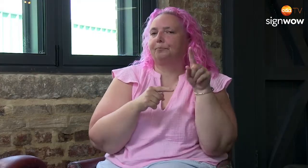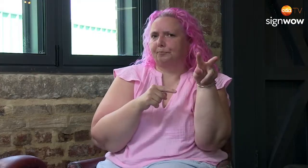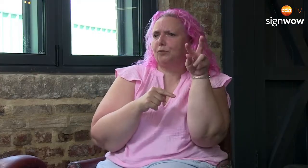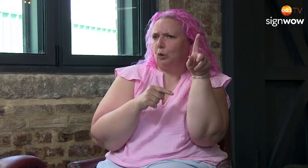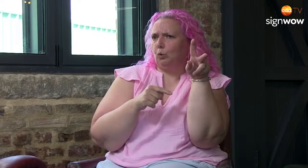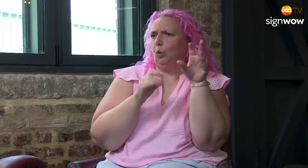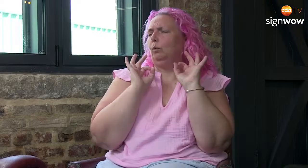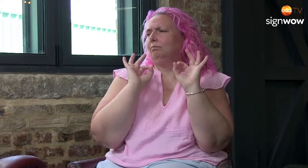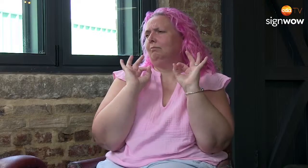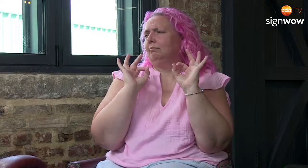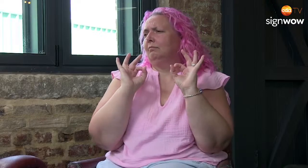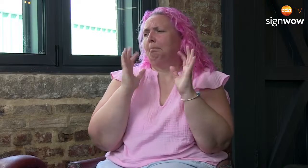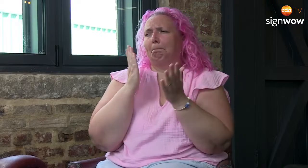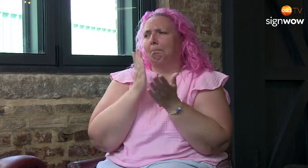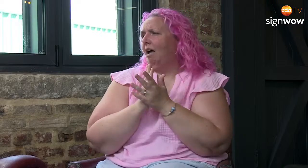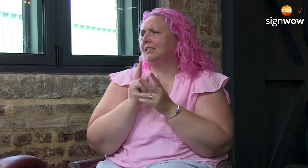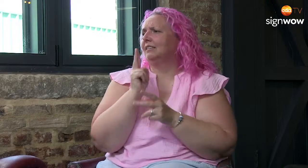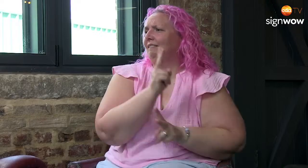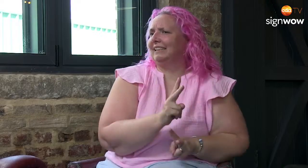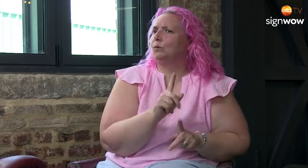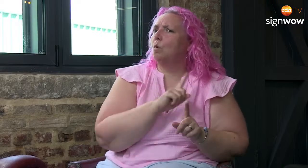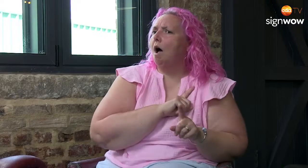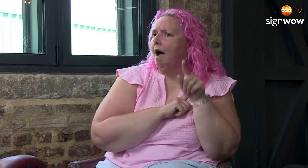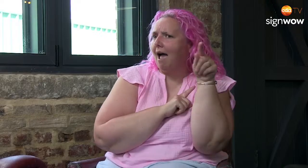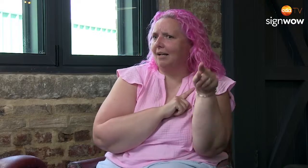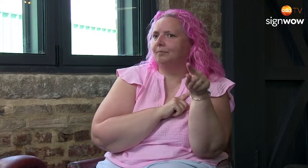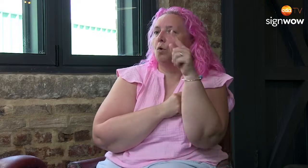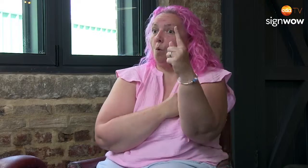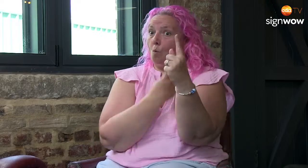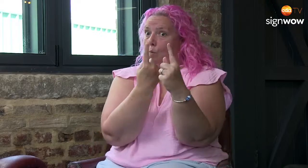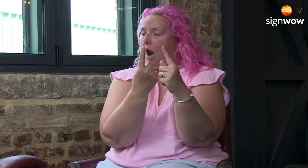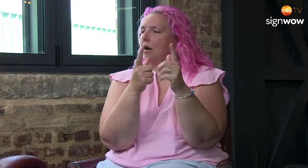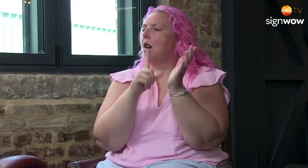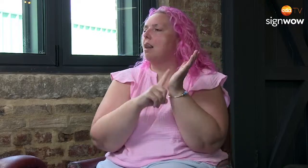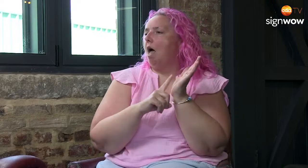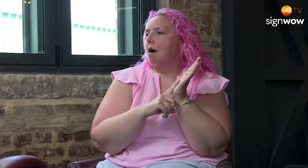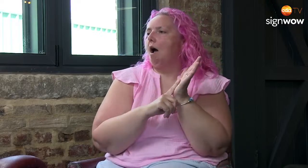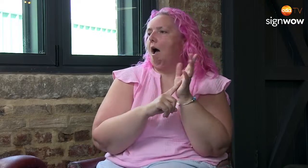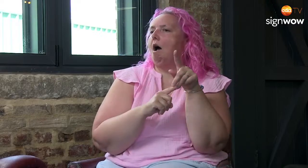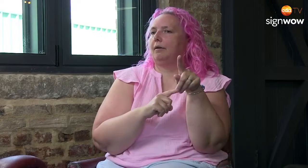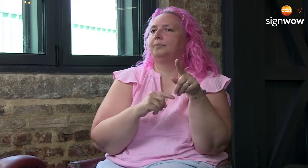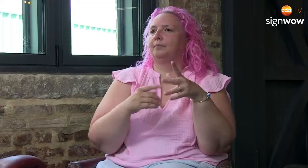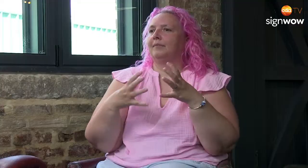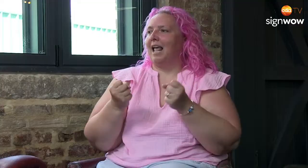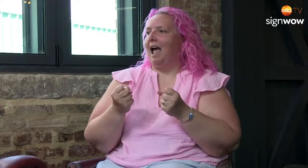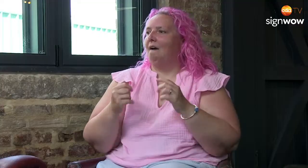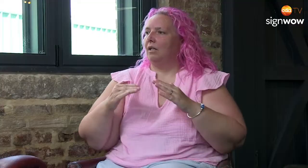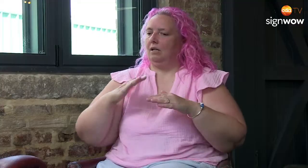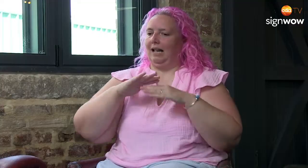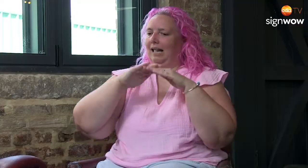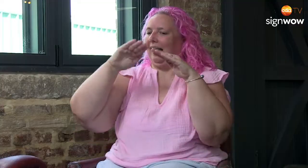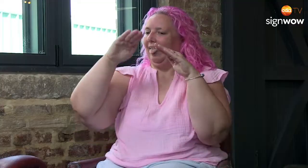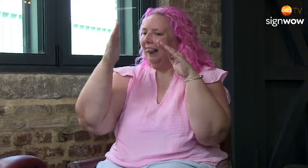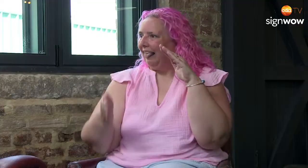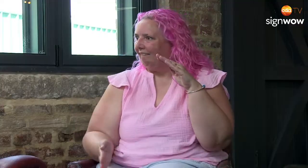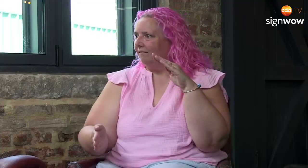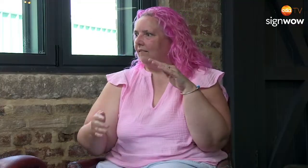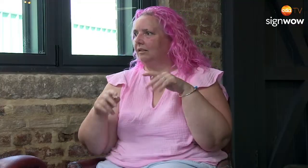then the next one is Lunga. So those two amazing places are so worth visiting, because Lunga has like